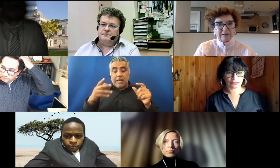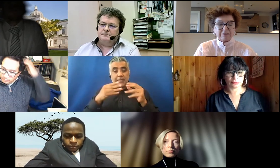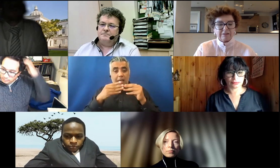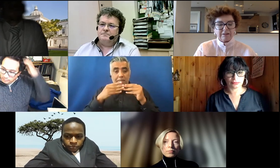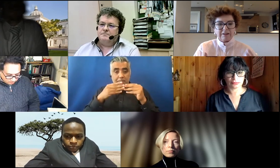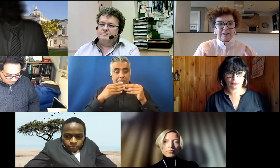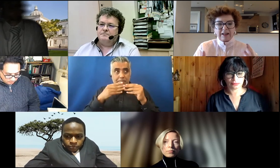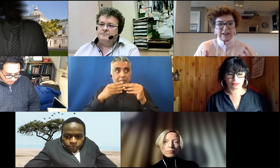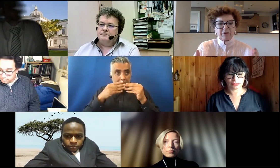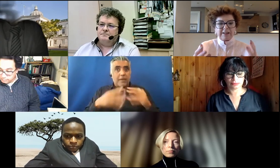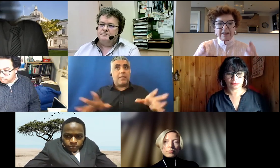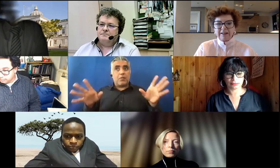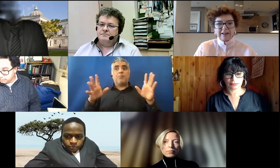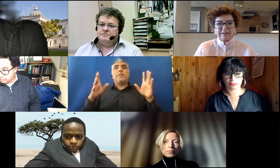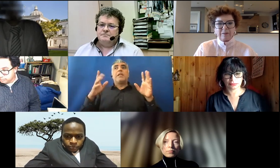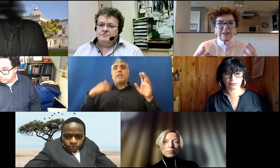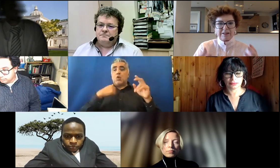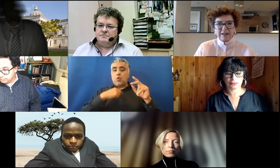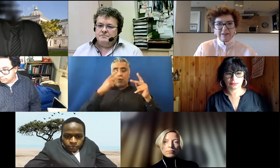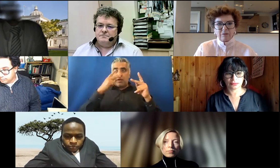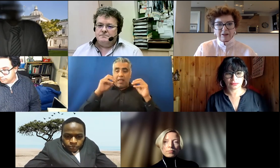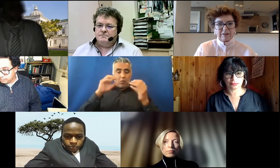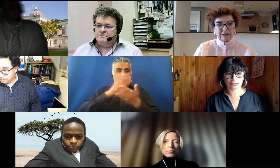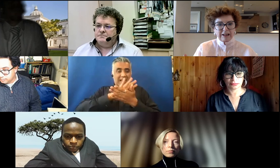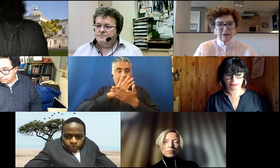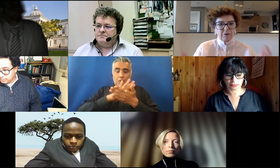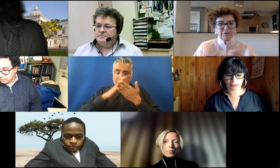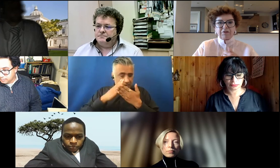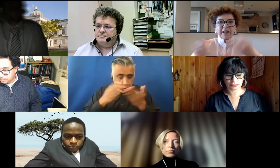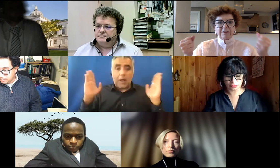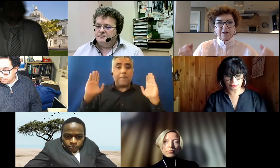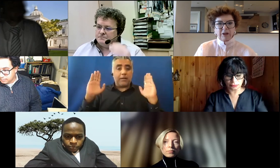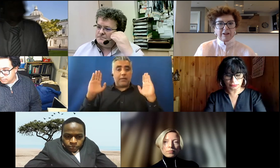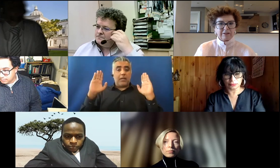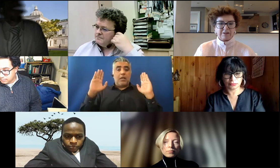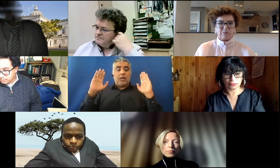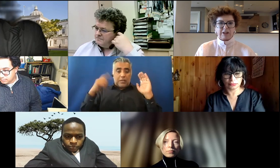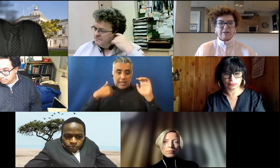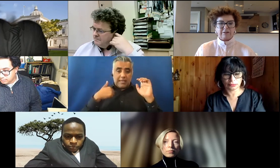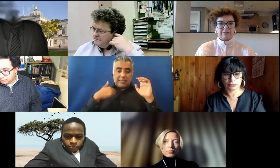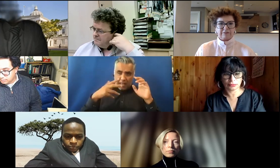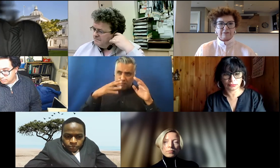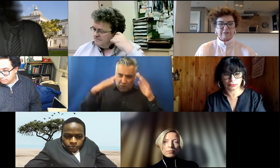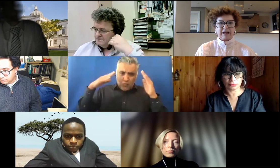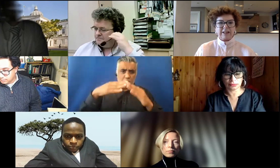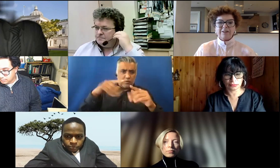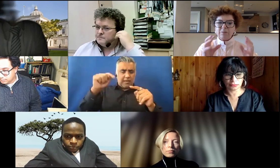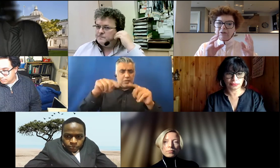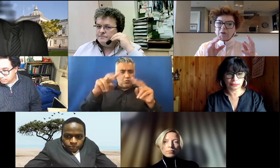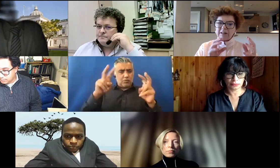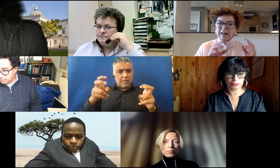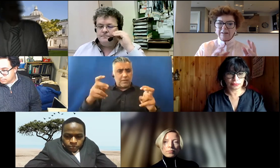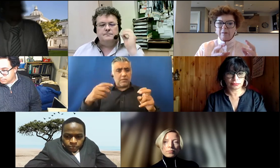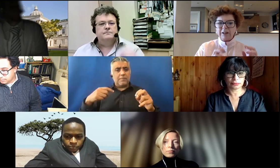right now. And I don't see any academics anywhere with fire in their belly on this subject. I need it to be,